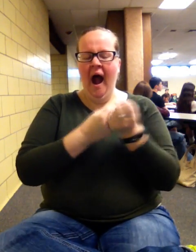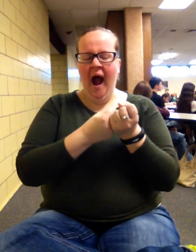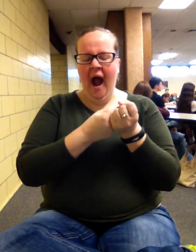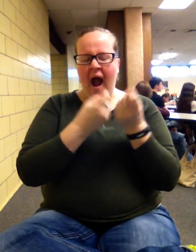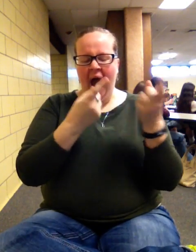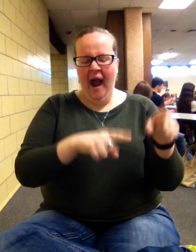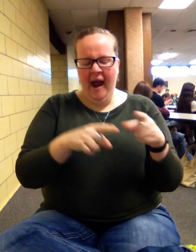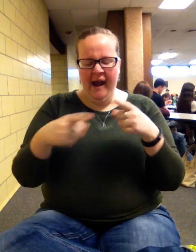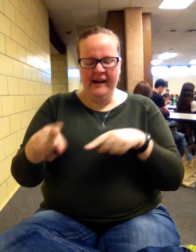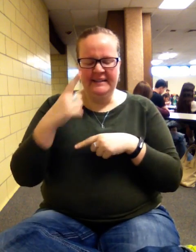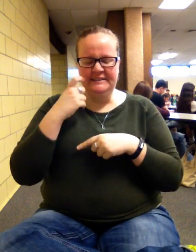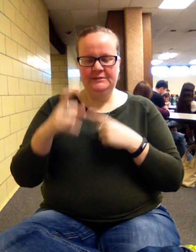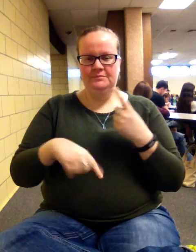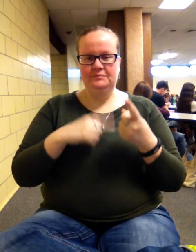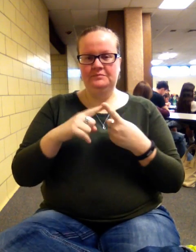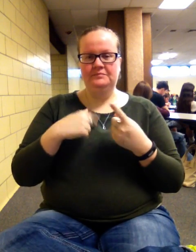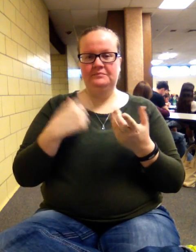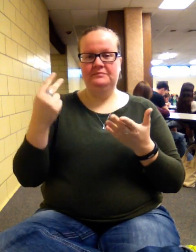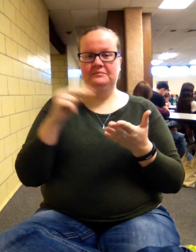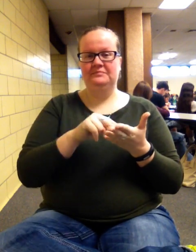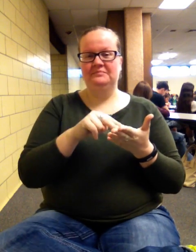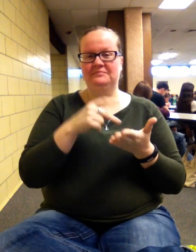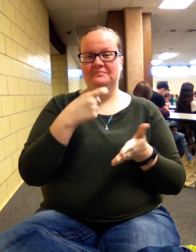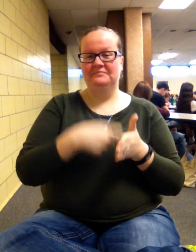because when I'm looking at the cost of my equity holders